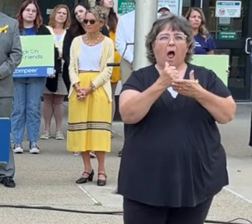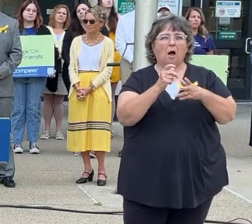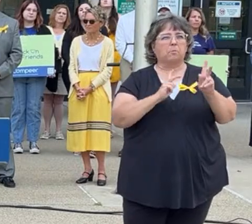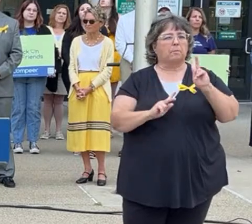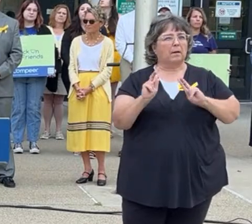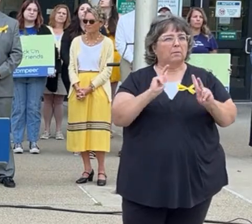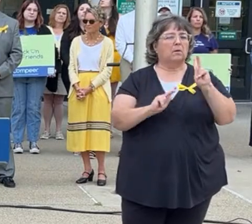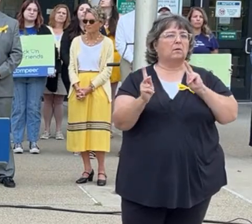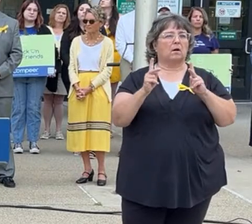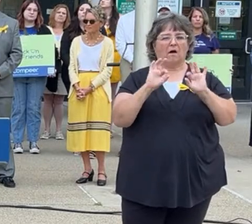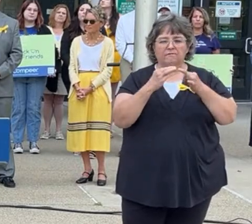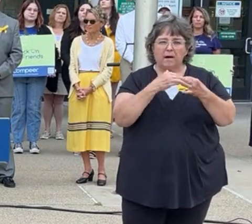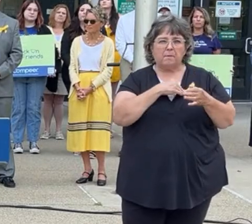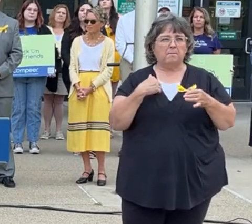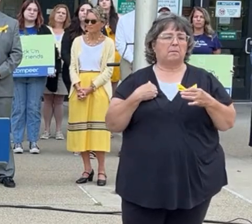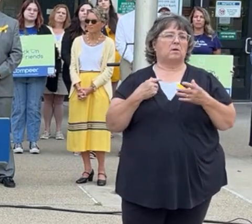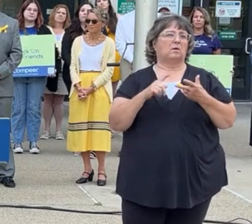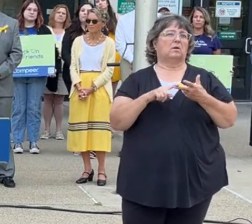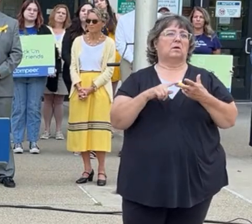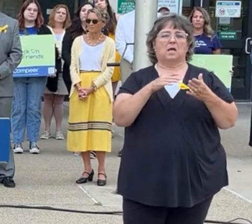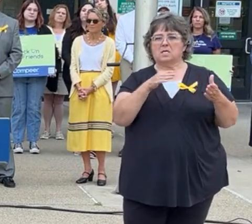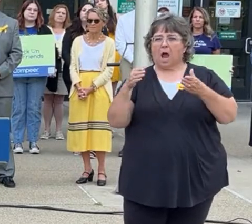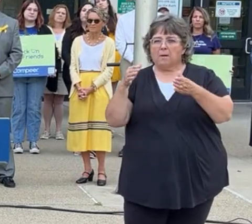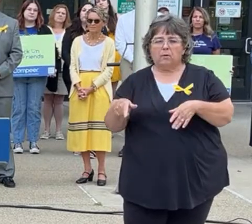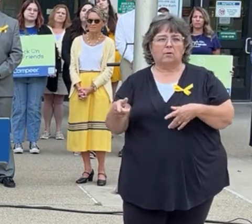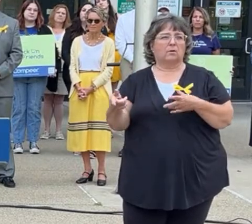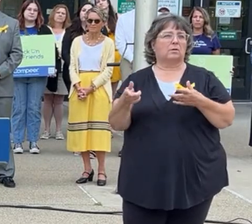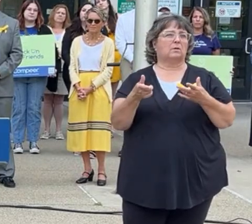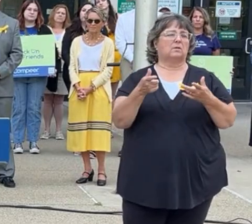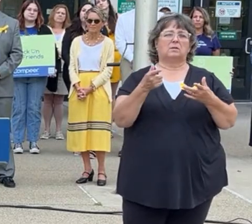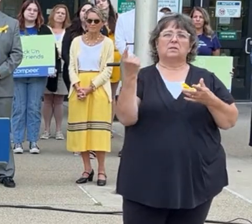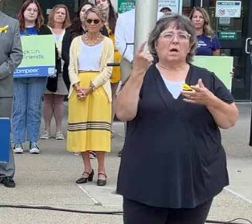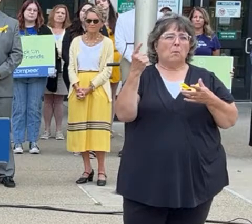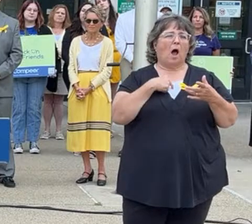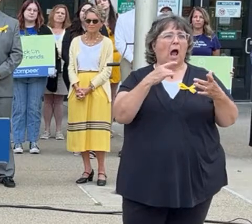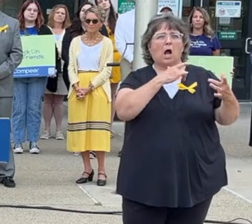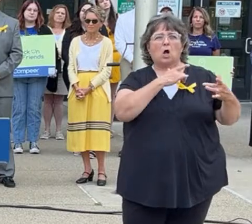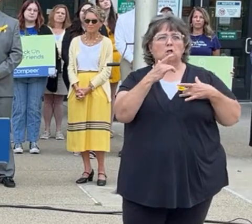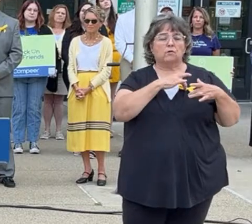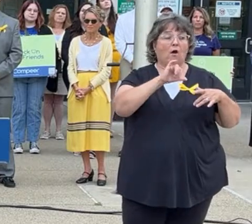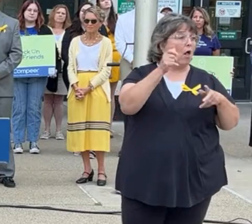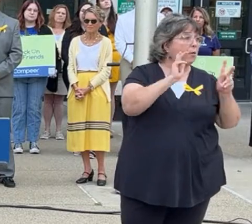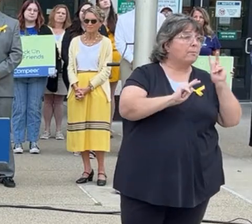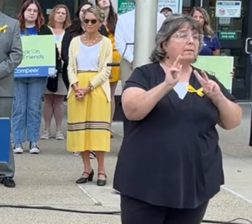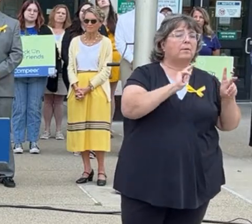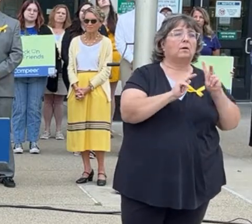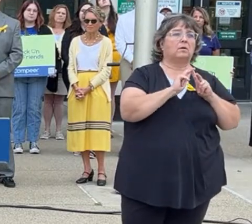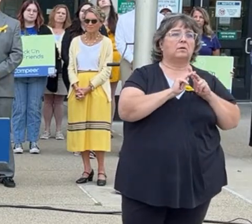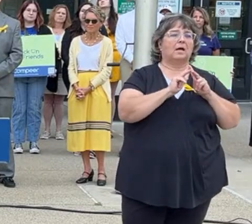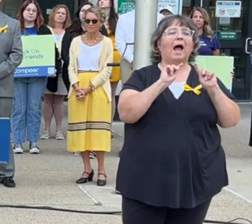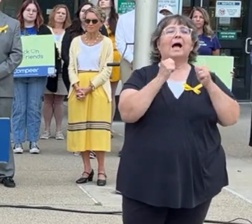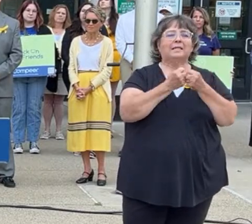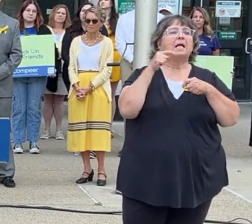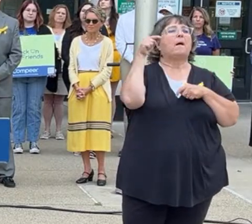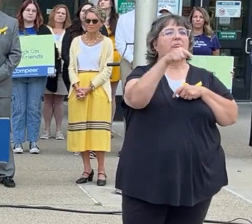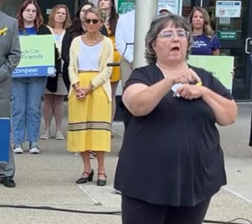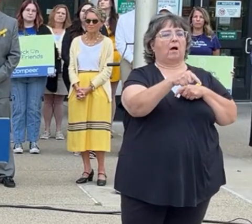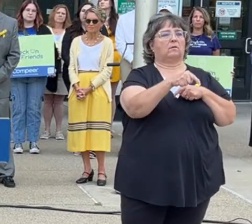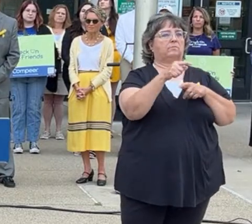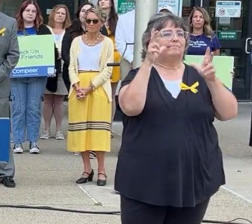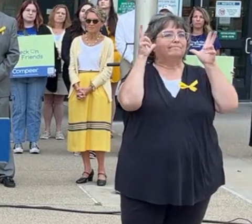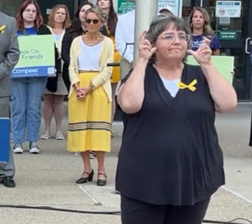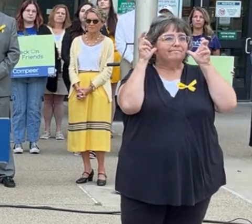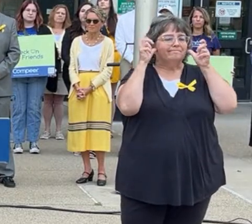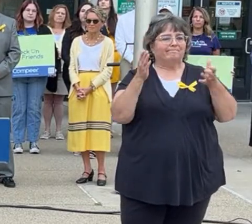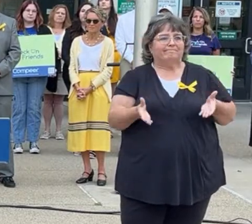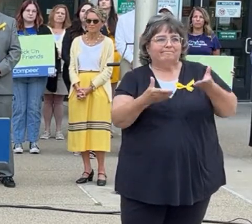those, their family members, neighbors, anyone who has concerns for others. Our team is there to listen,